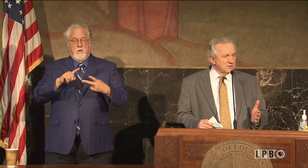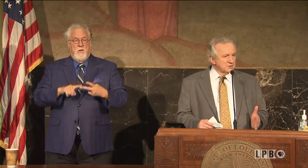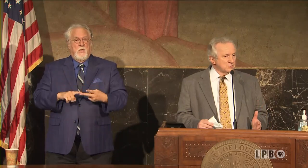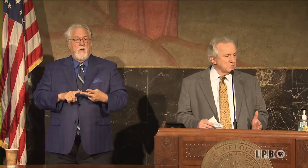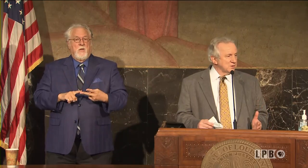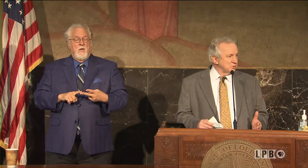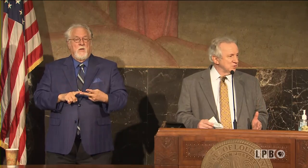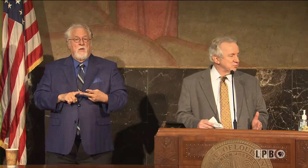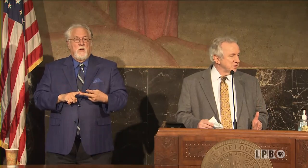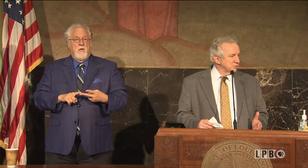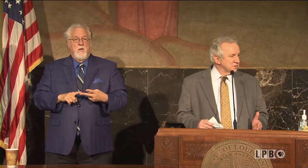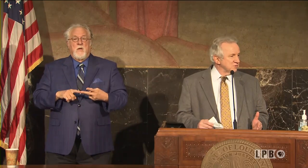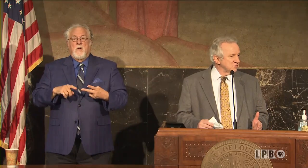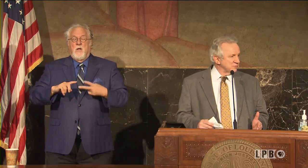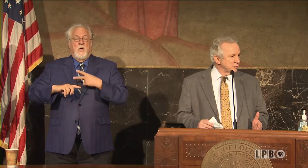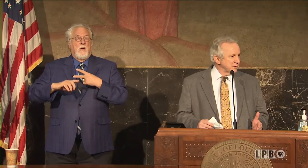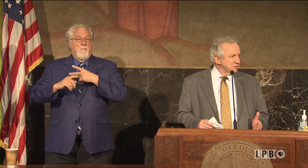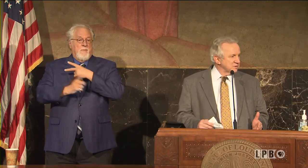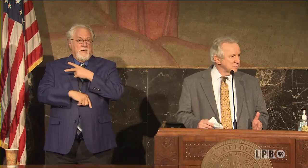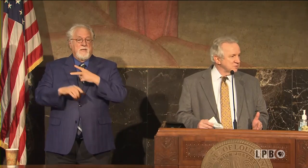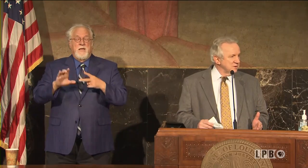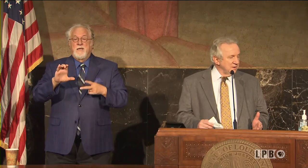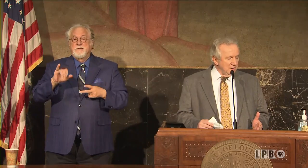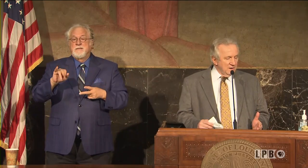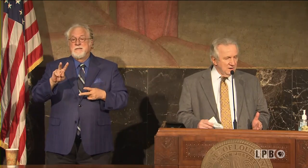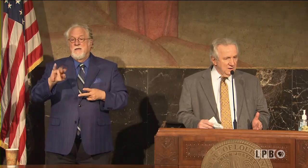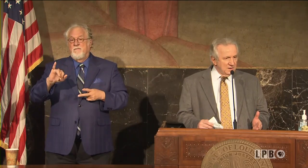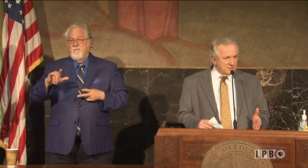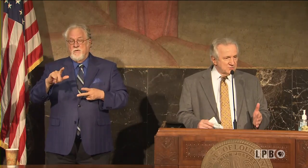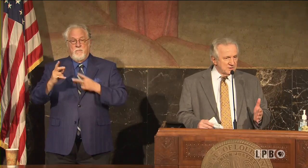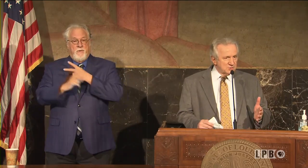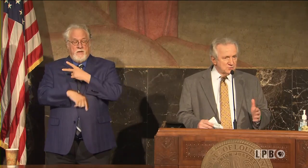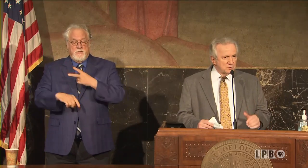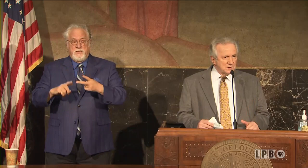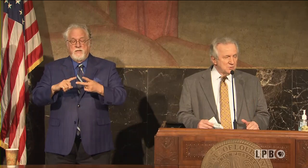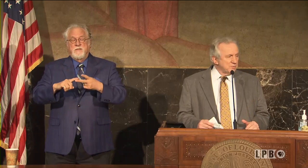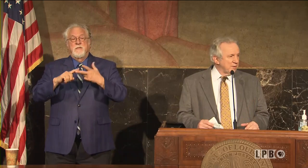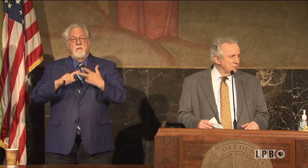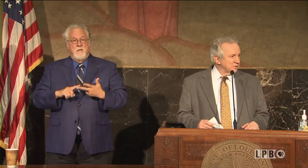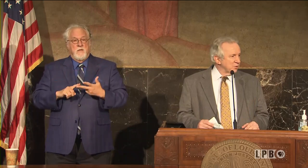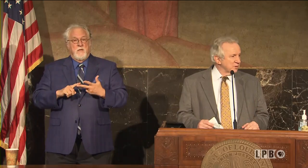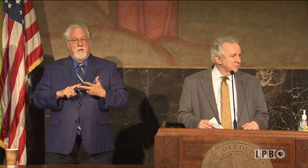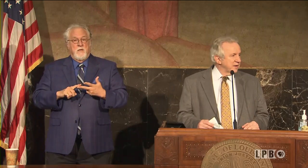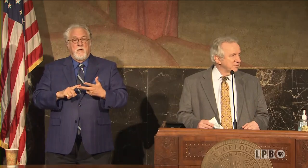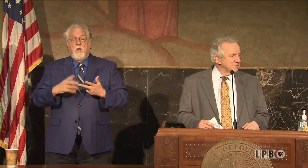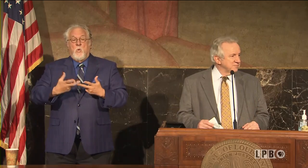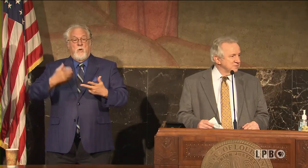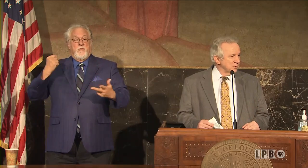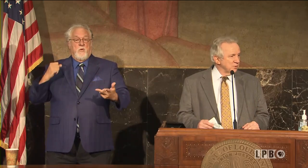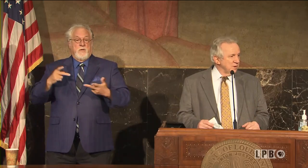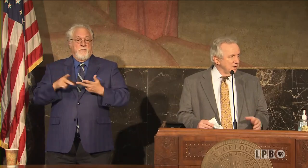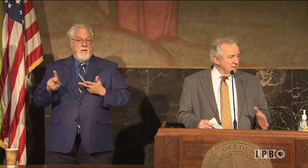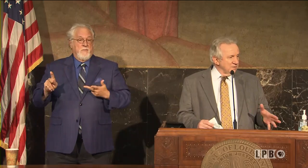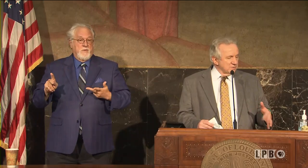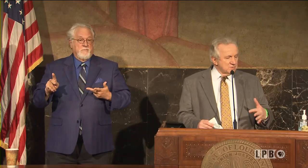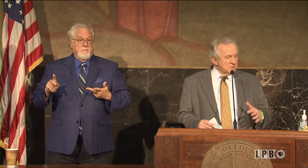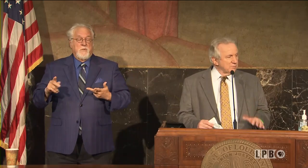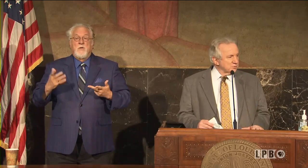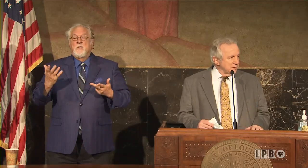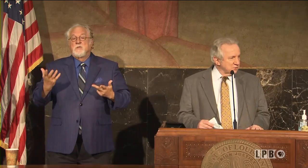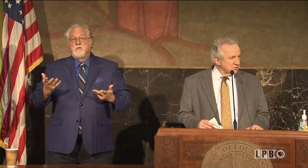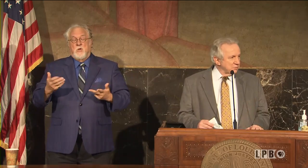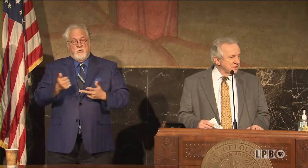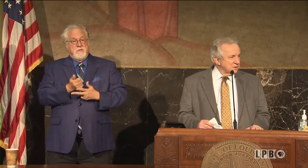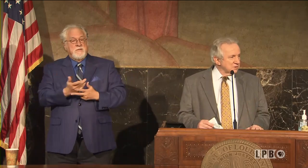There are sanctions we can do as penalties, civil penalties, and there's sanctions we can do by withholding payment. So there's